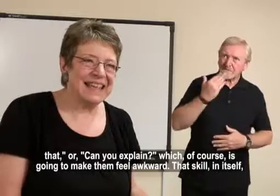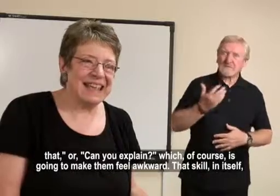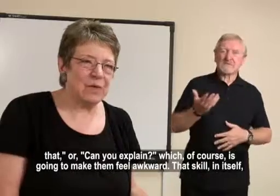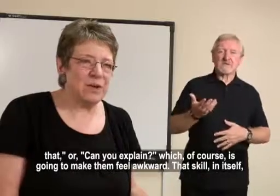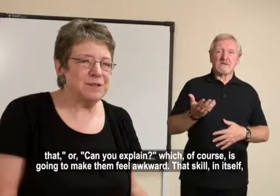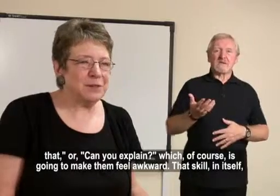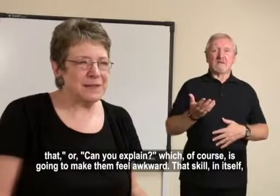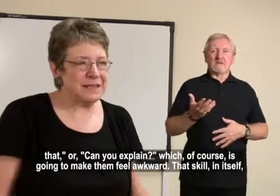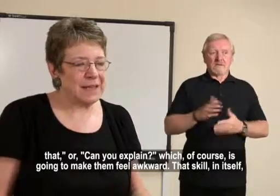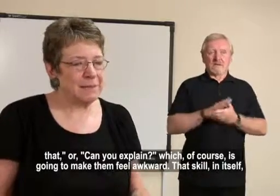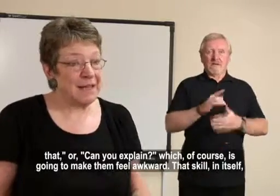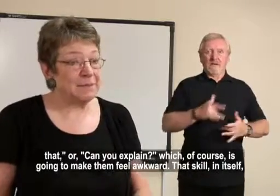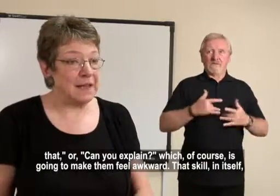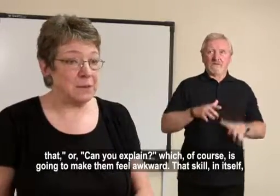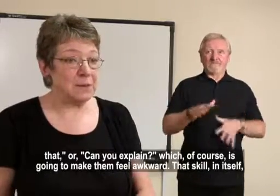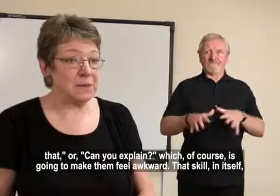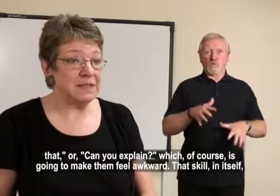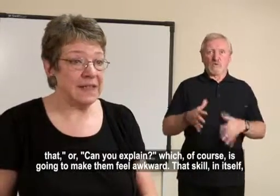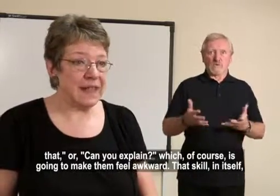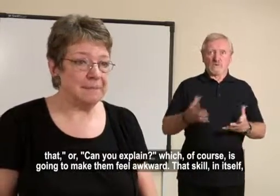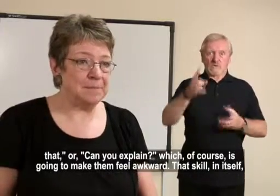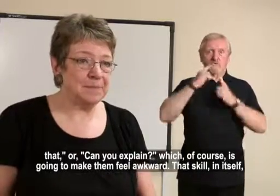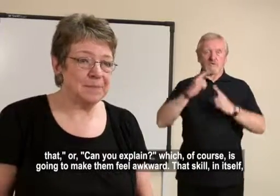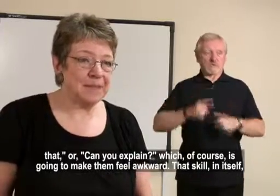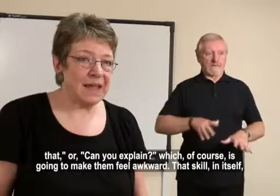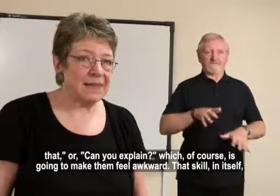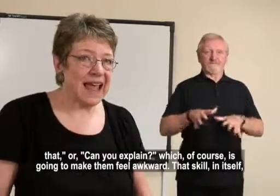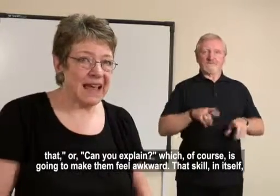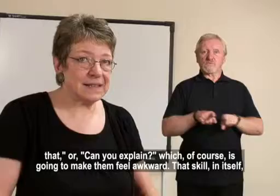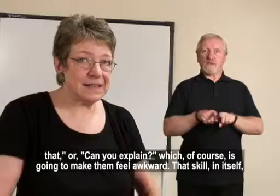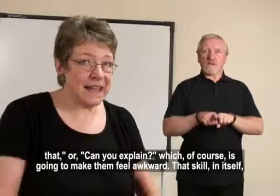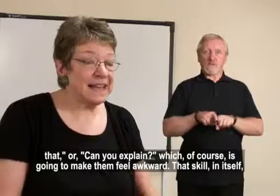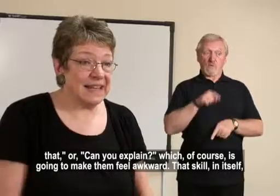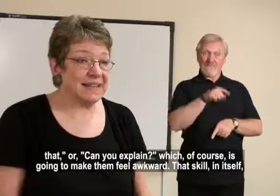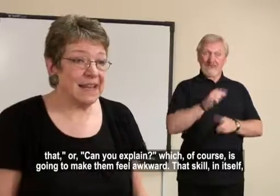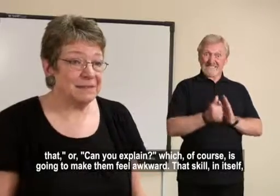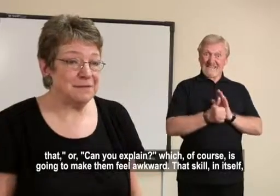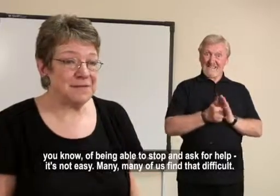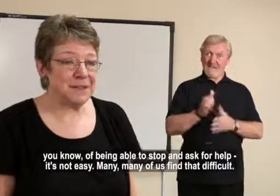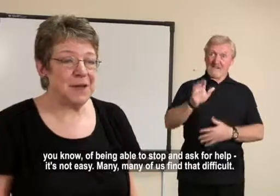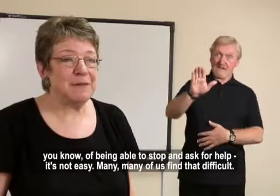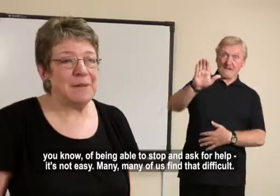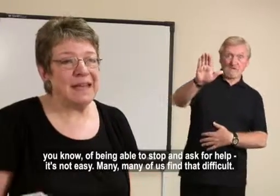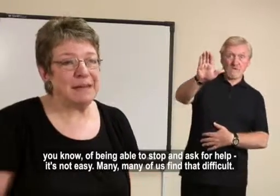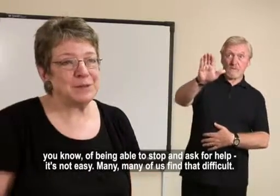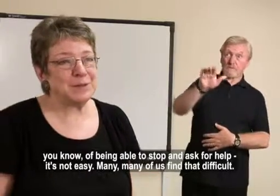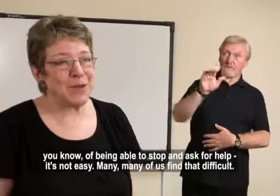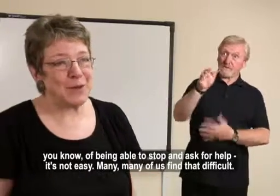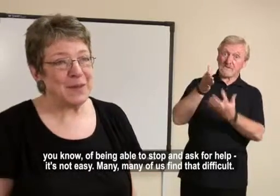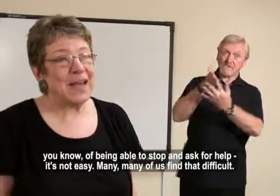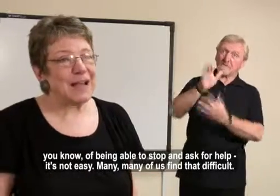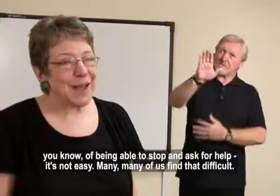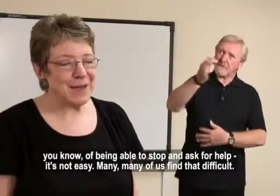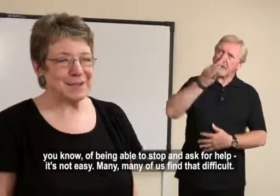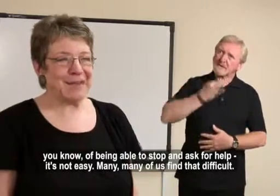explain, which of course is going to make them feel awkward. That skill in itself, you know, of being able to